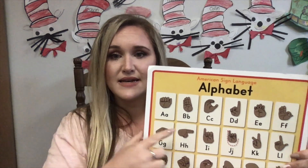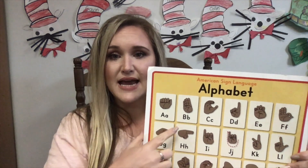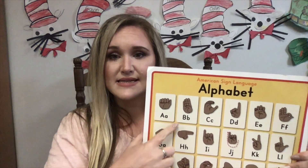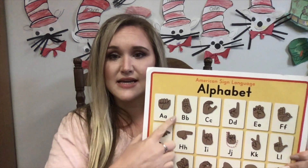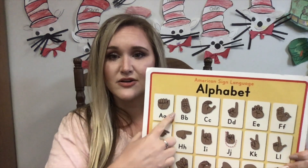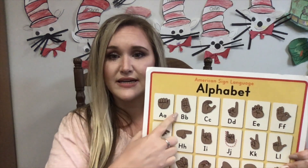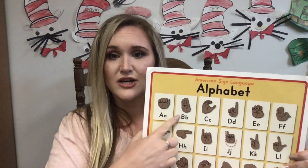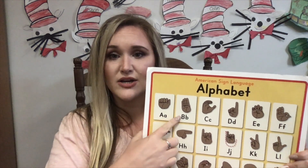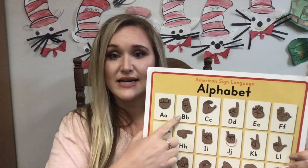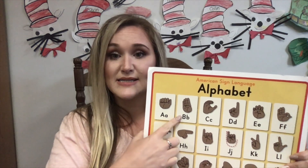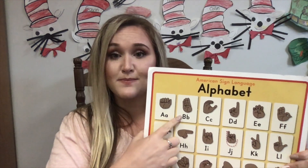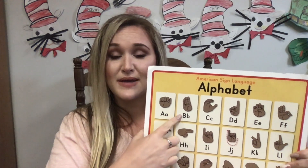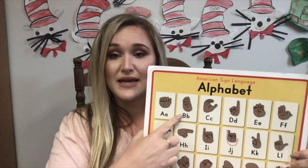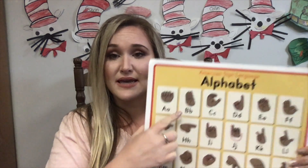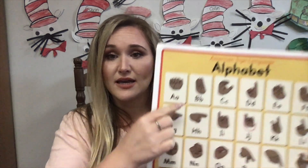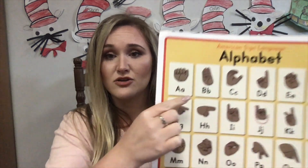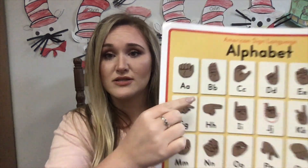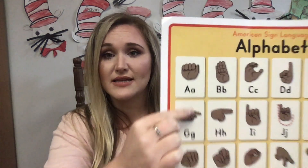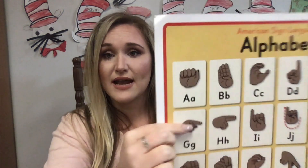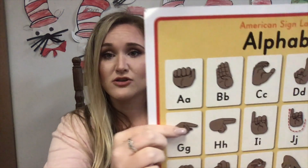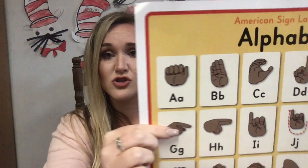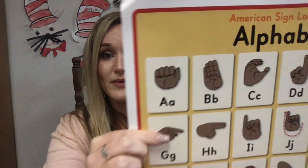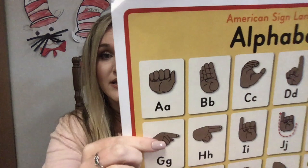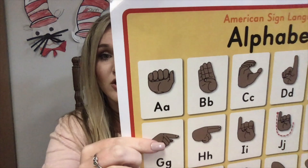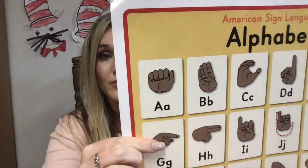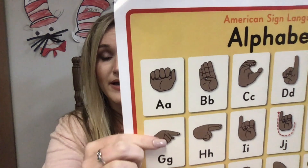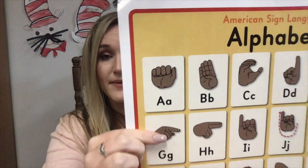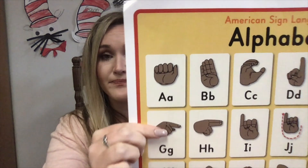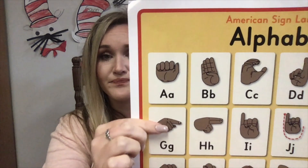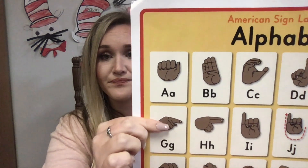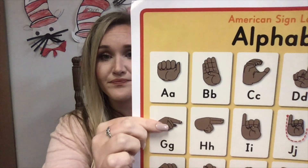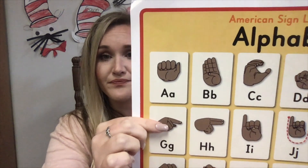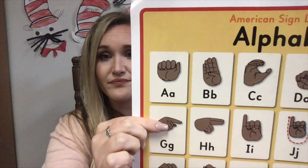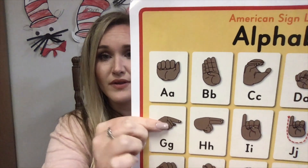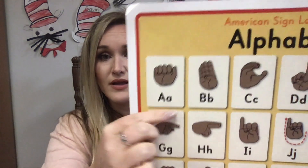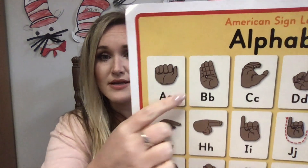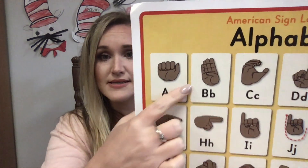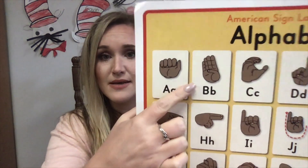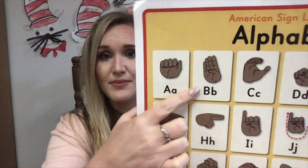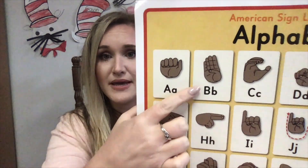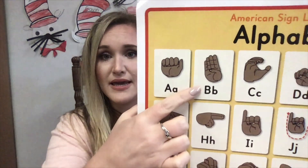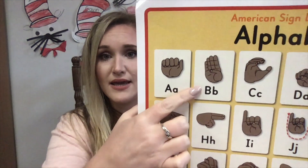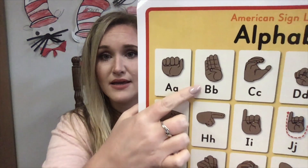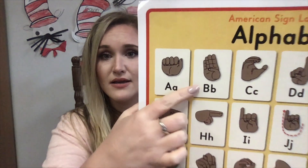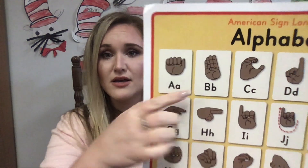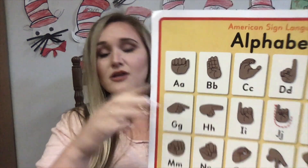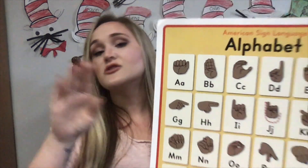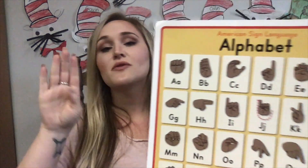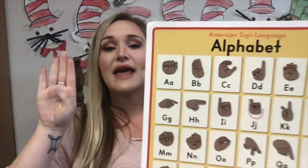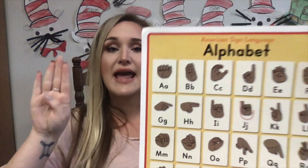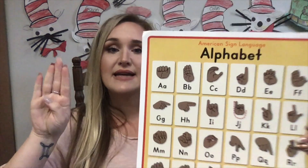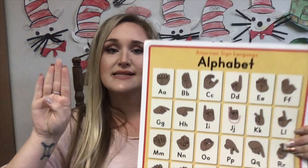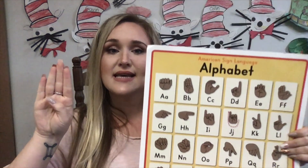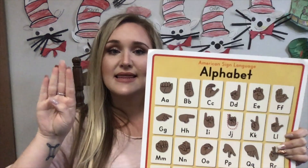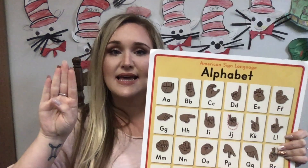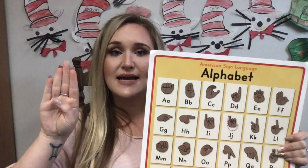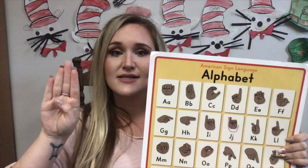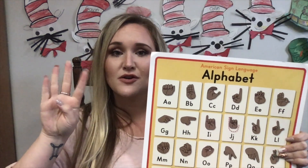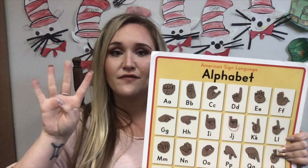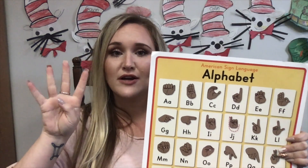next letter here is B. Can you see that? I'll zoom in a little bit. See B? So the hand is like this. Your fingers